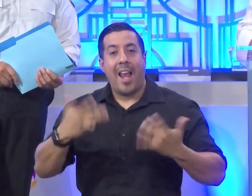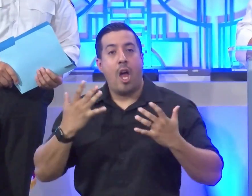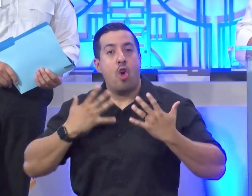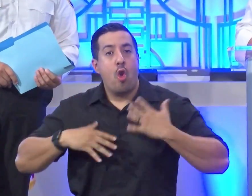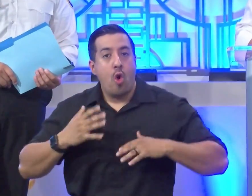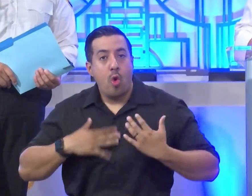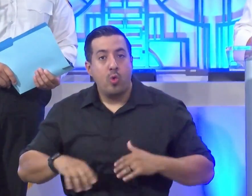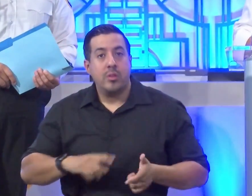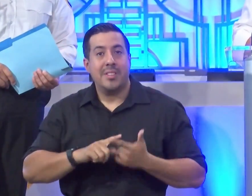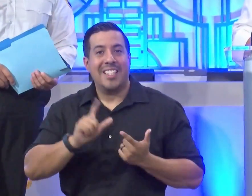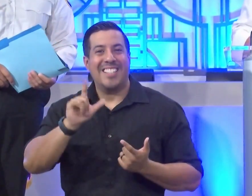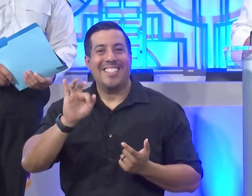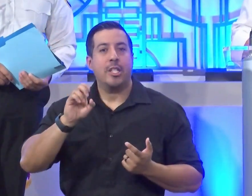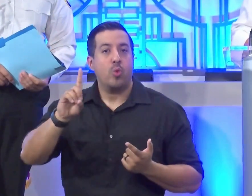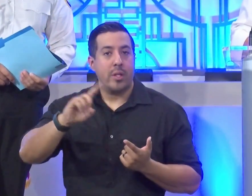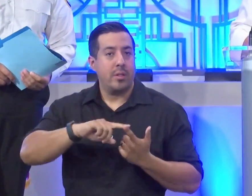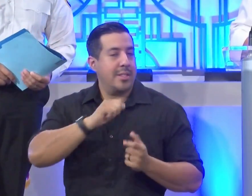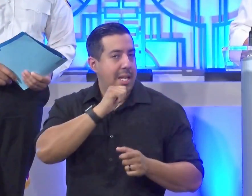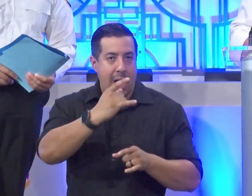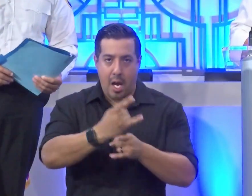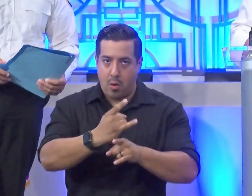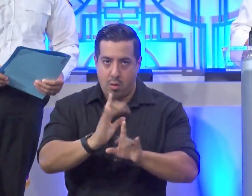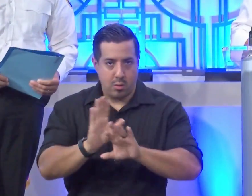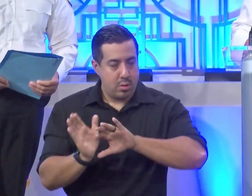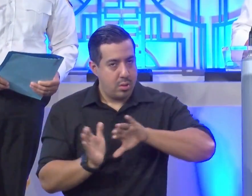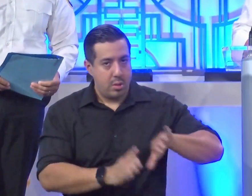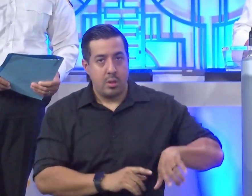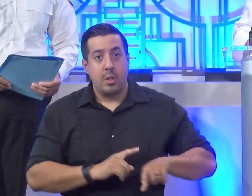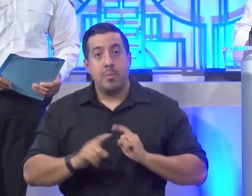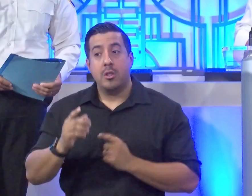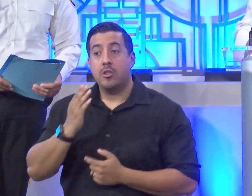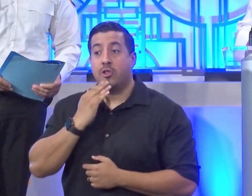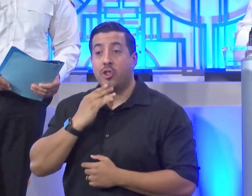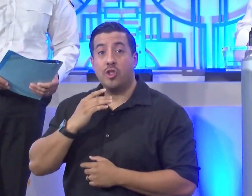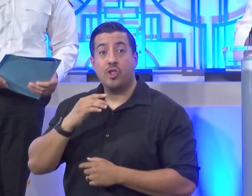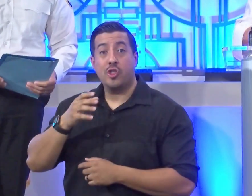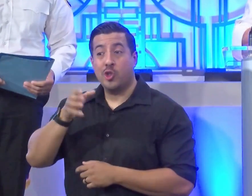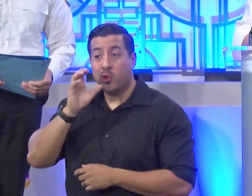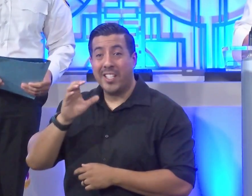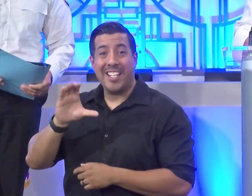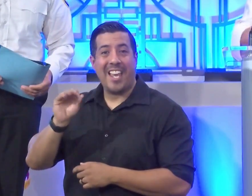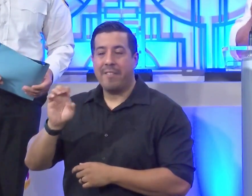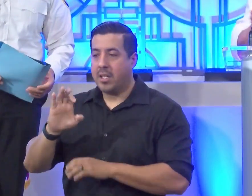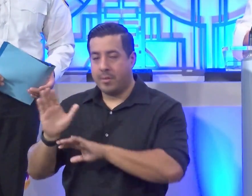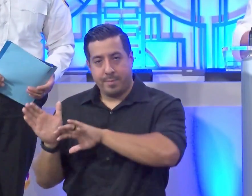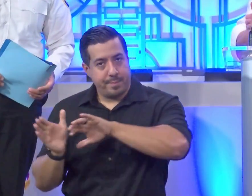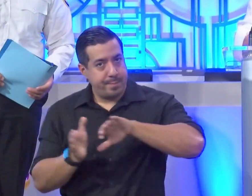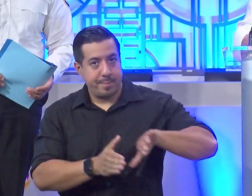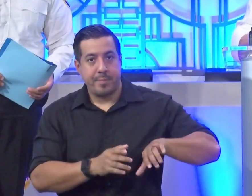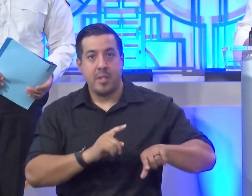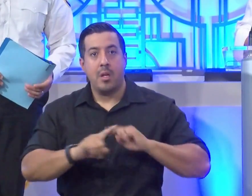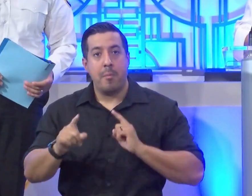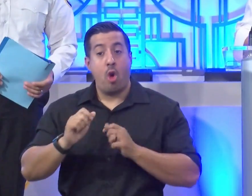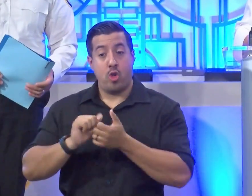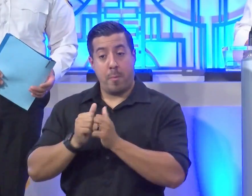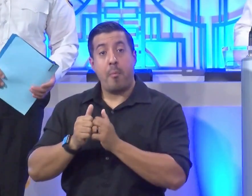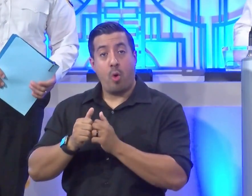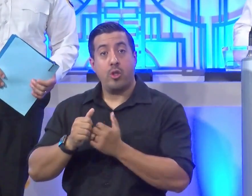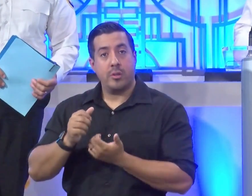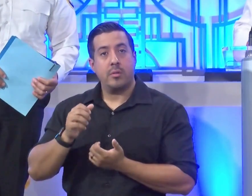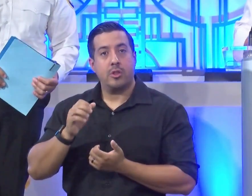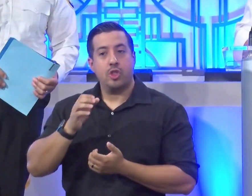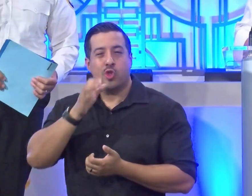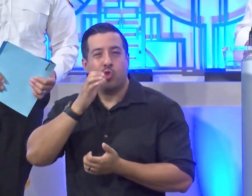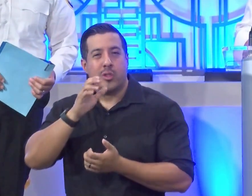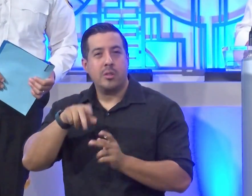clothes, plenty of liquids, but not alcohol, not sugary drinks, especially those with caffeine. Drink water, sports drinks diluted. That should keep you